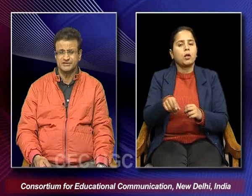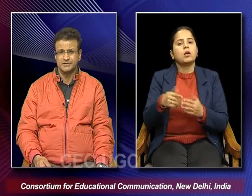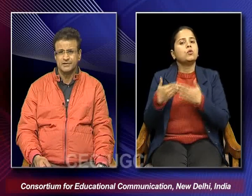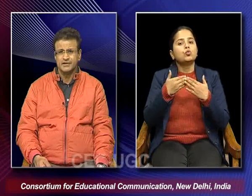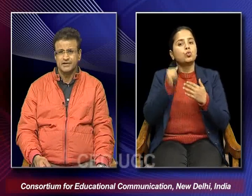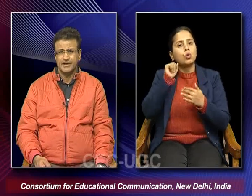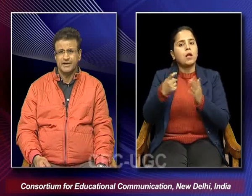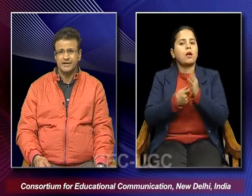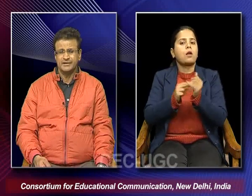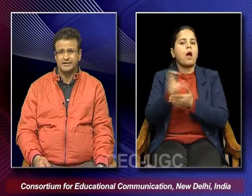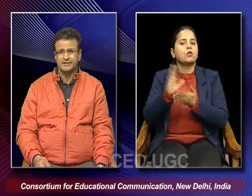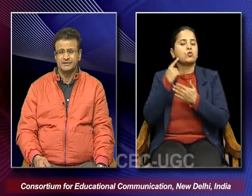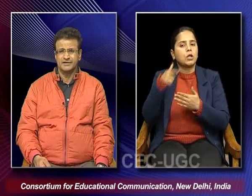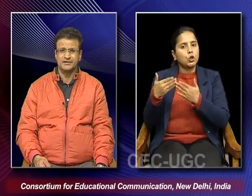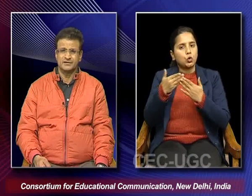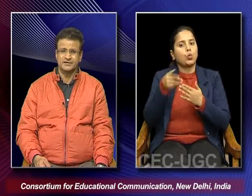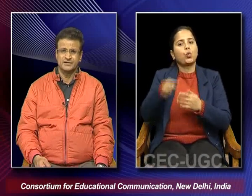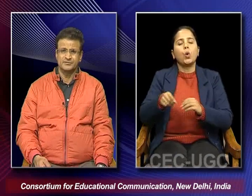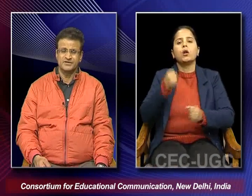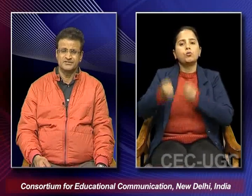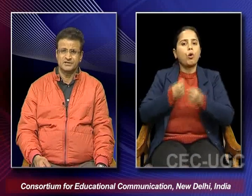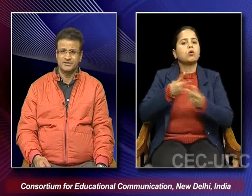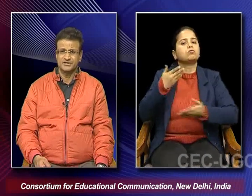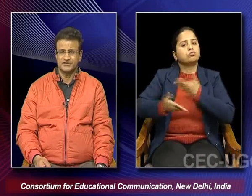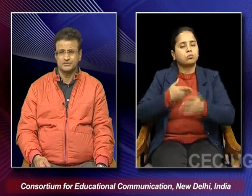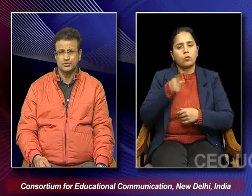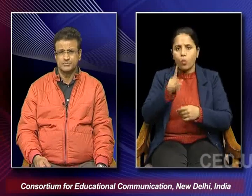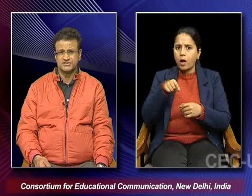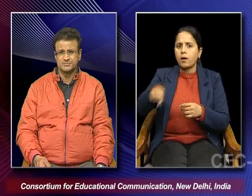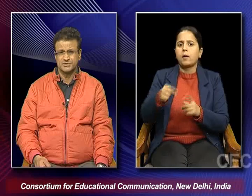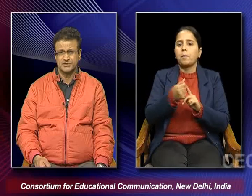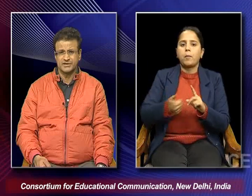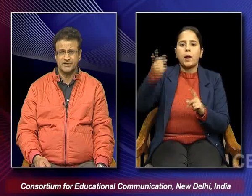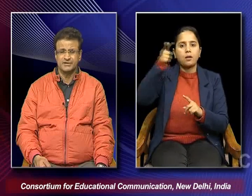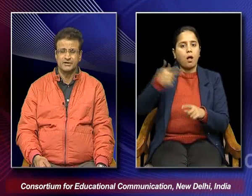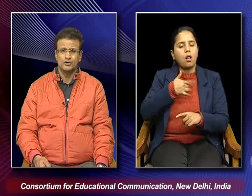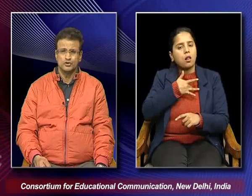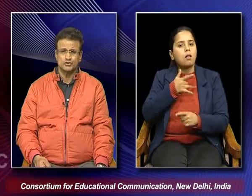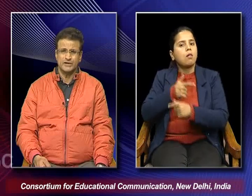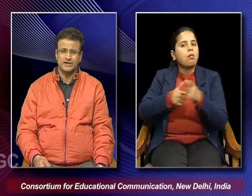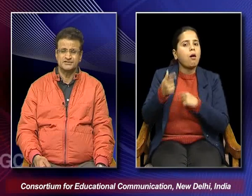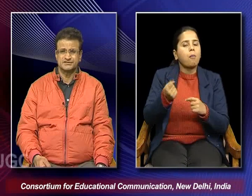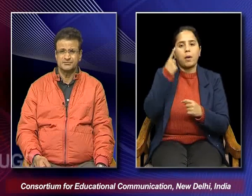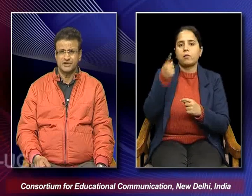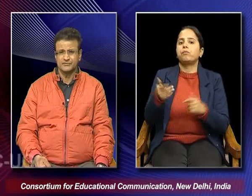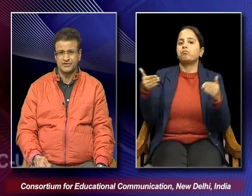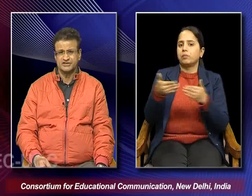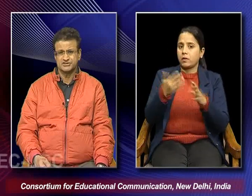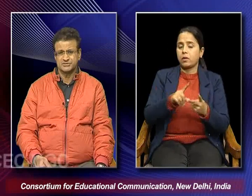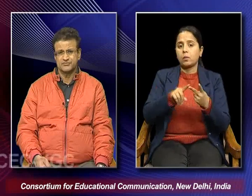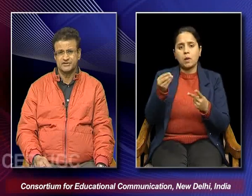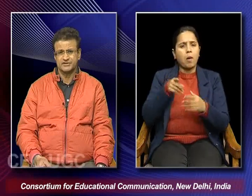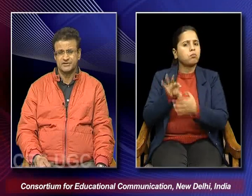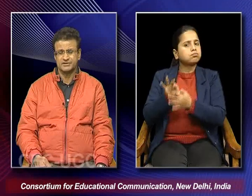Ranchi. And there he meets an apathetic school principal and also has some kind of a